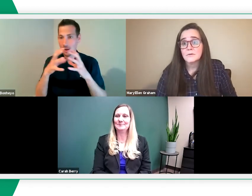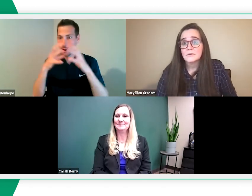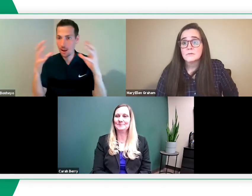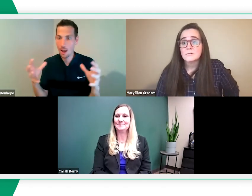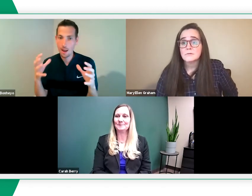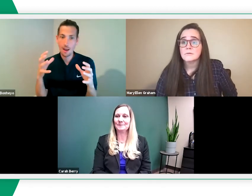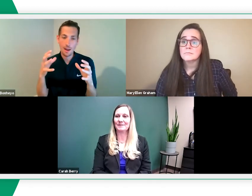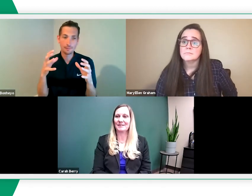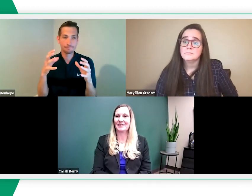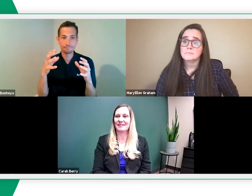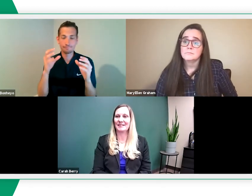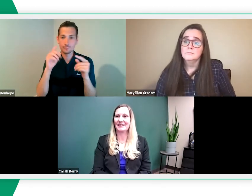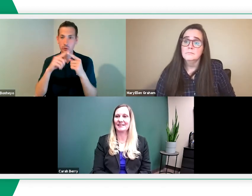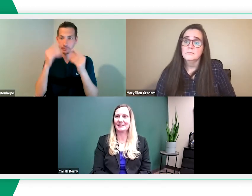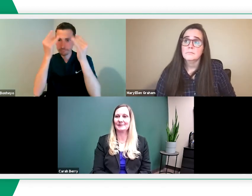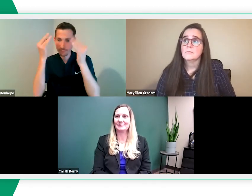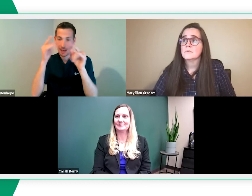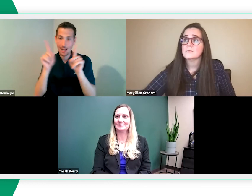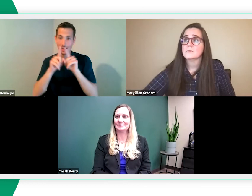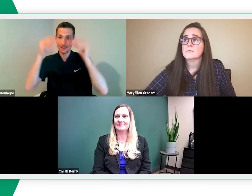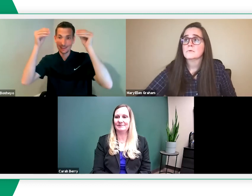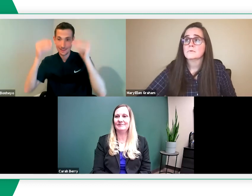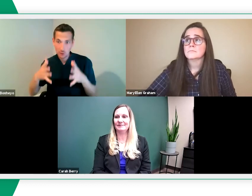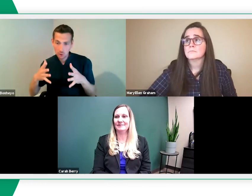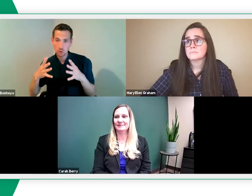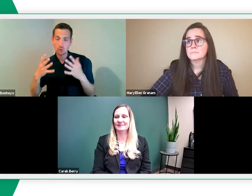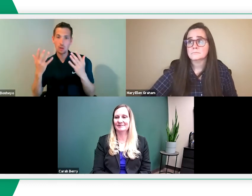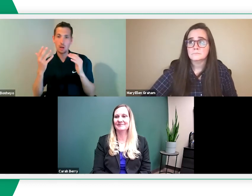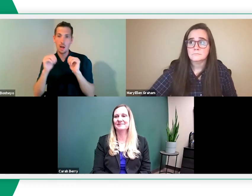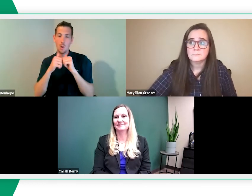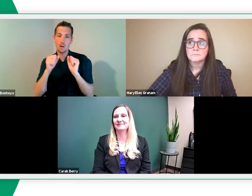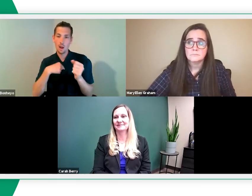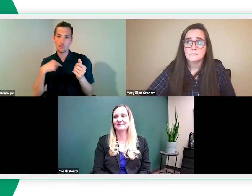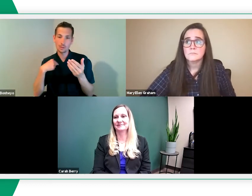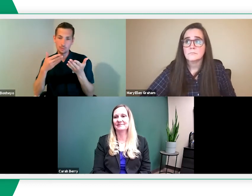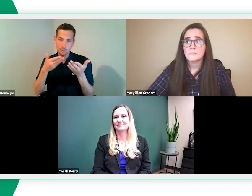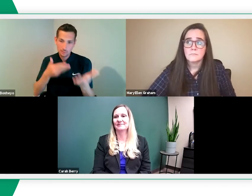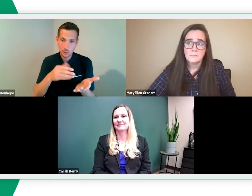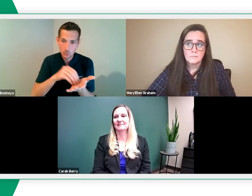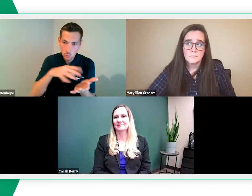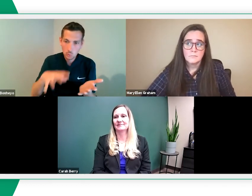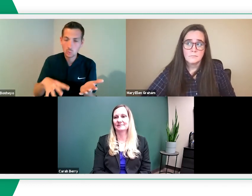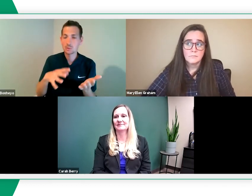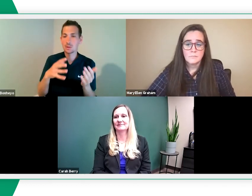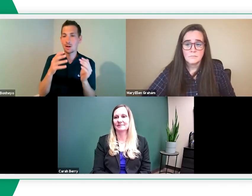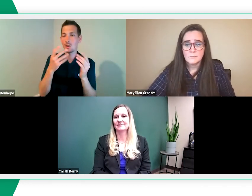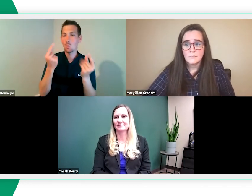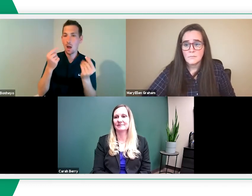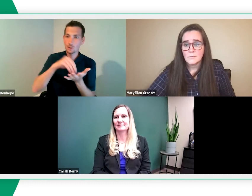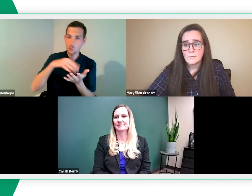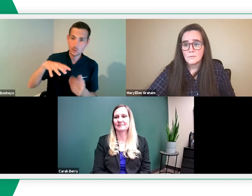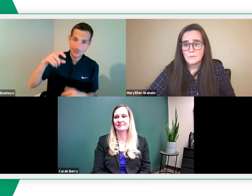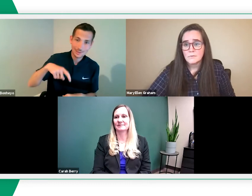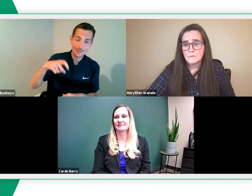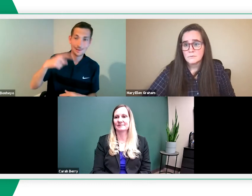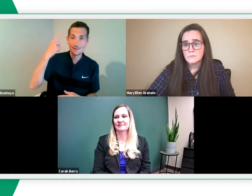Um, yeah, and I know that that's a lot to think about as a teacher, how we can